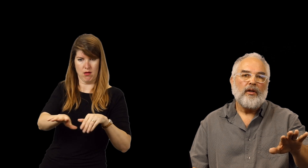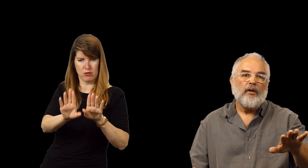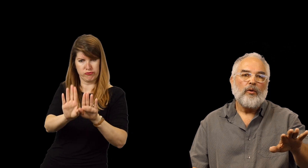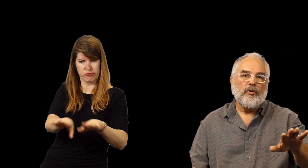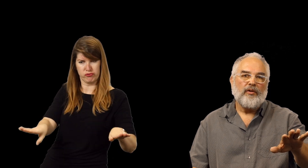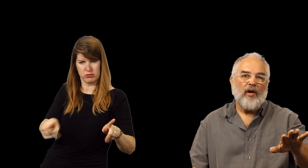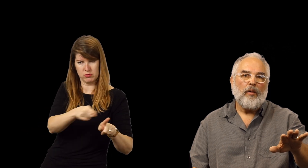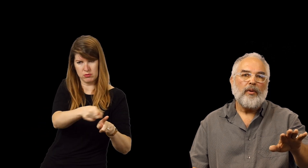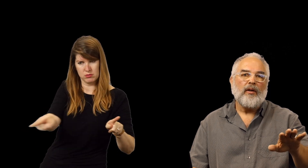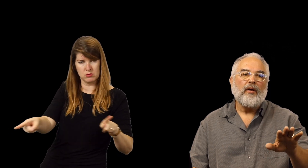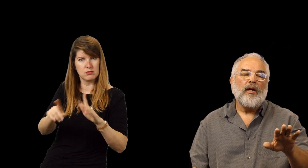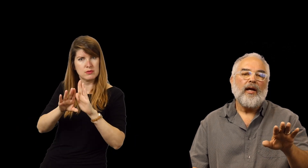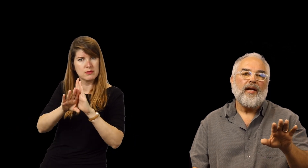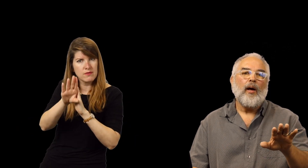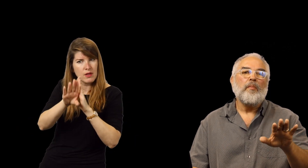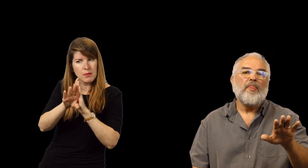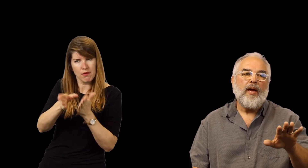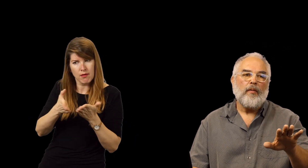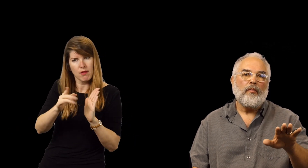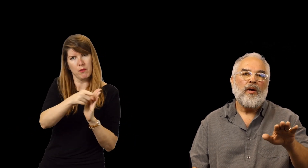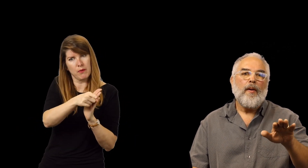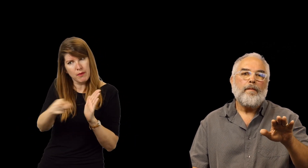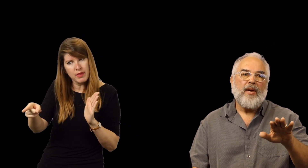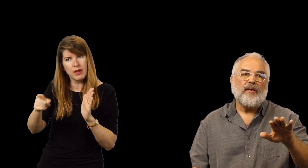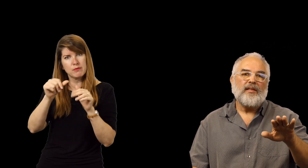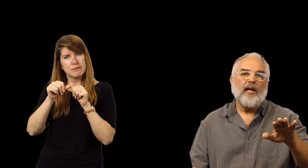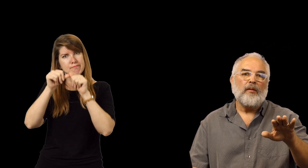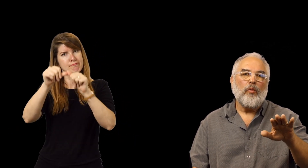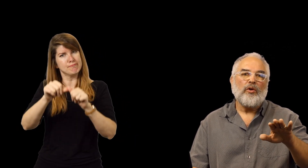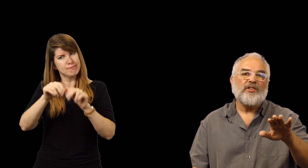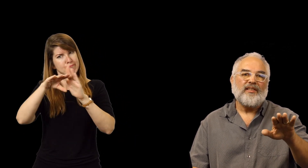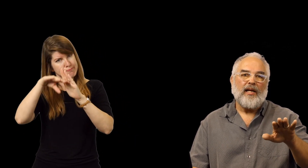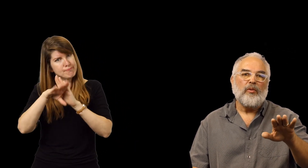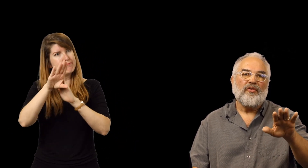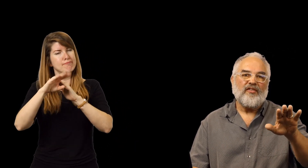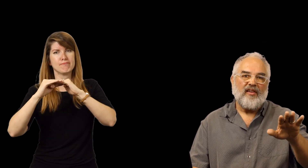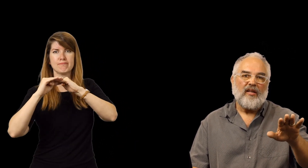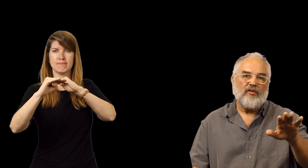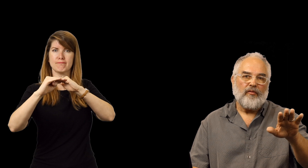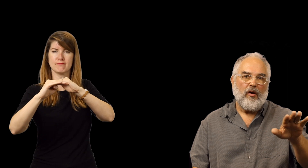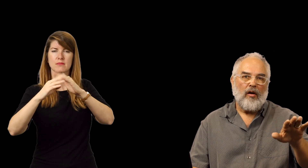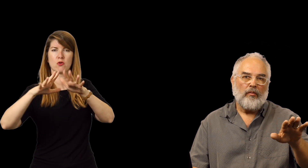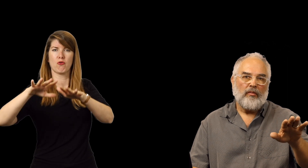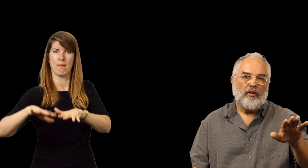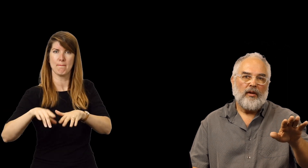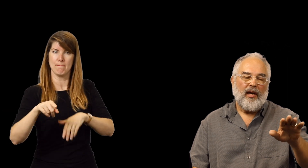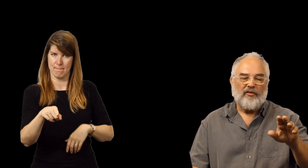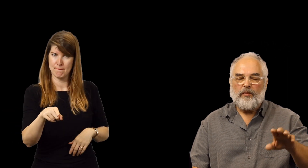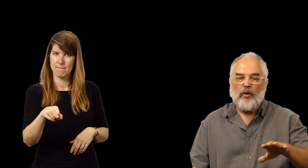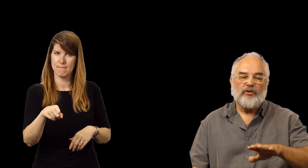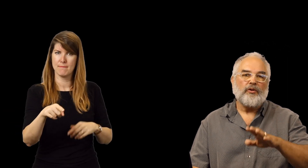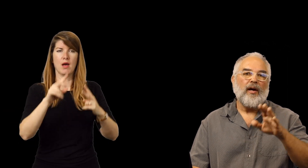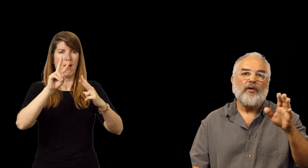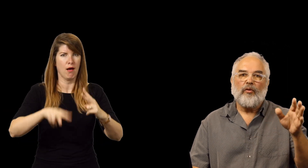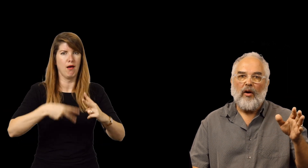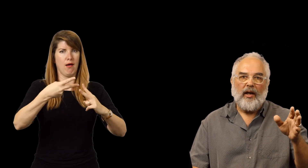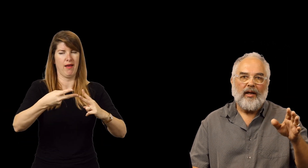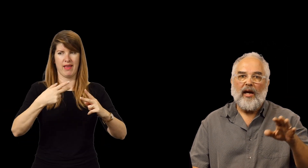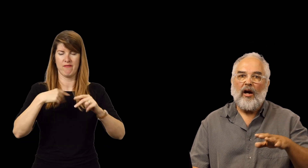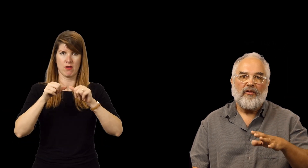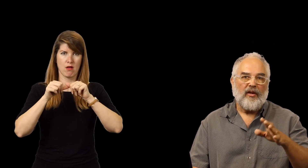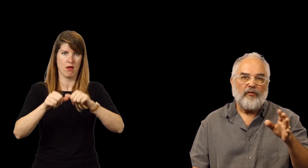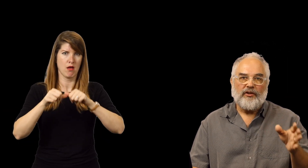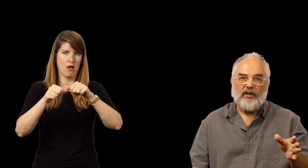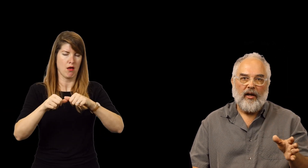children who are developing and to help them maintain more stable states of calm, as opposed to having